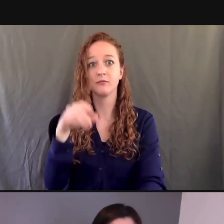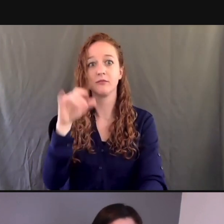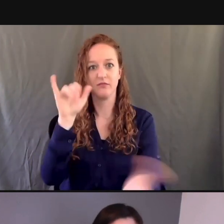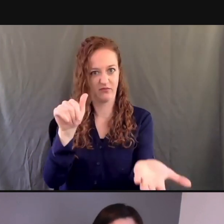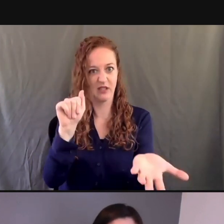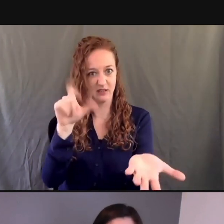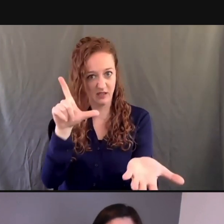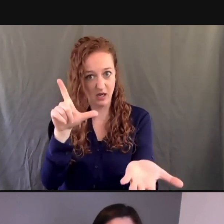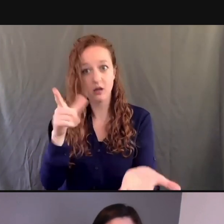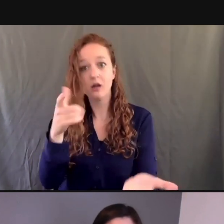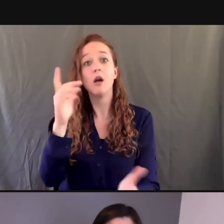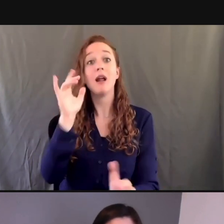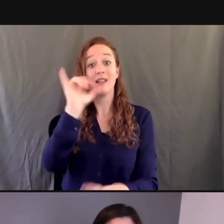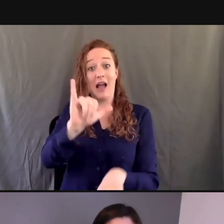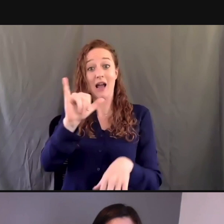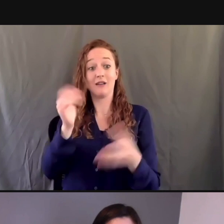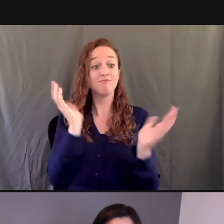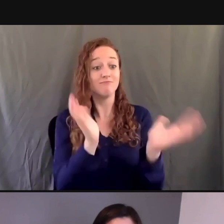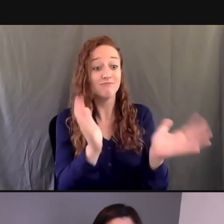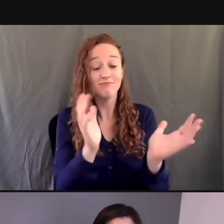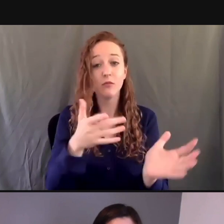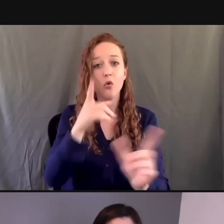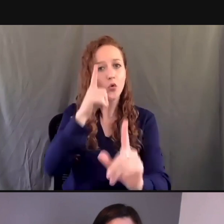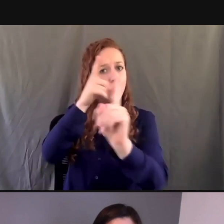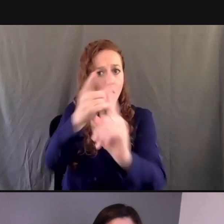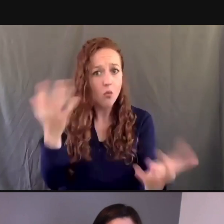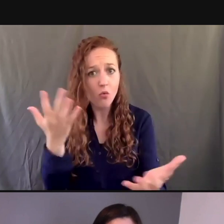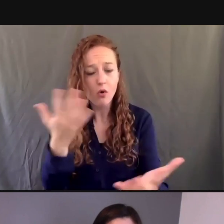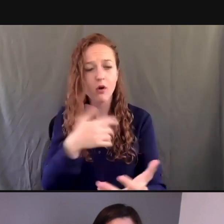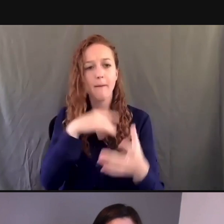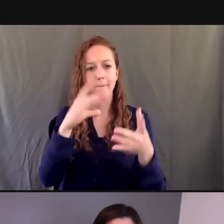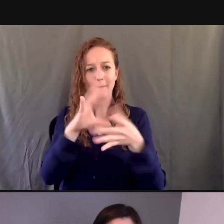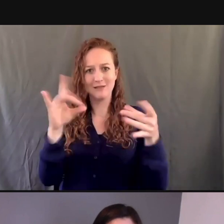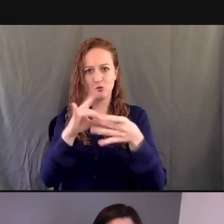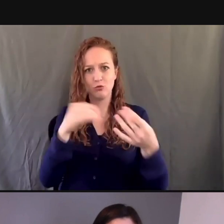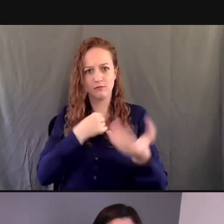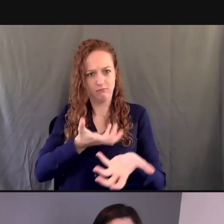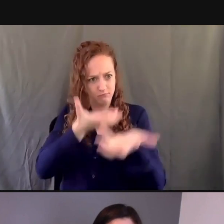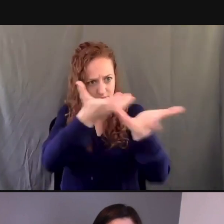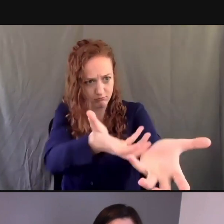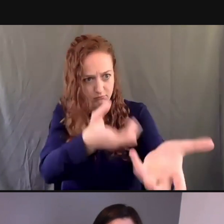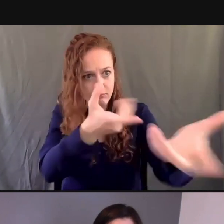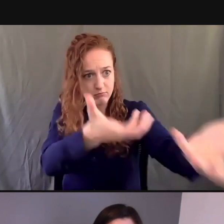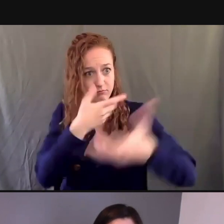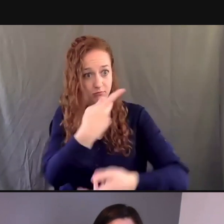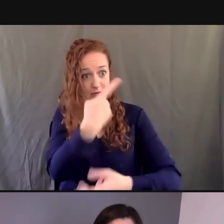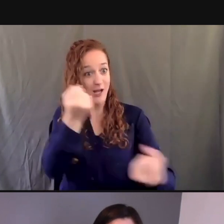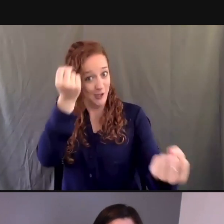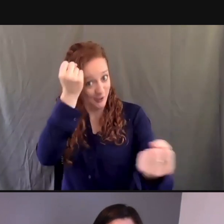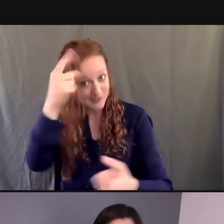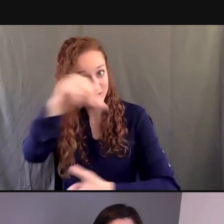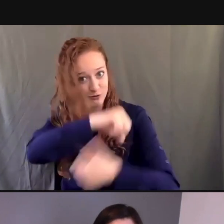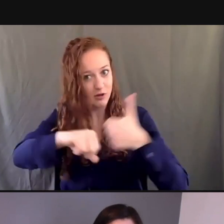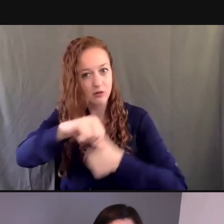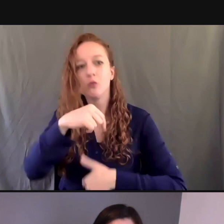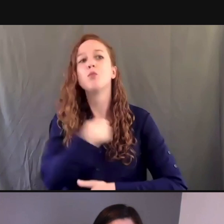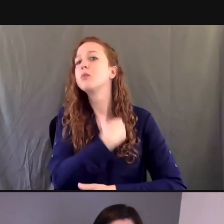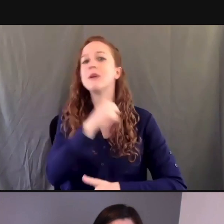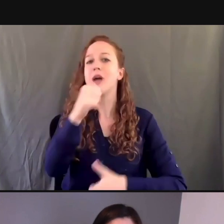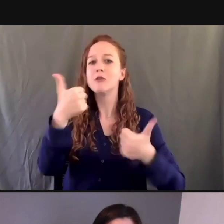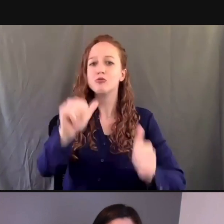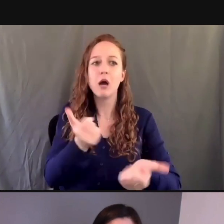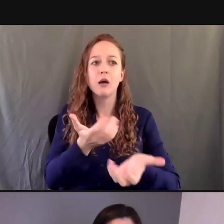school. We internalize that idea, and so we want to think about that a little bit. School aside, but if